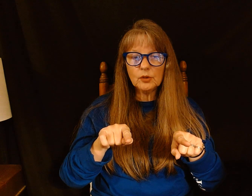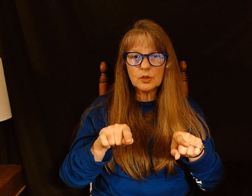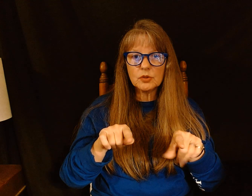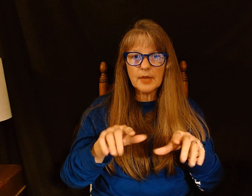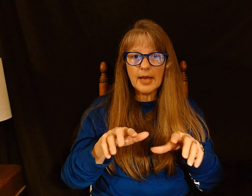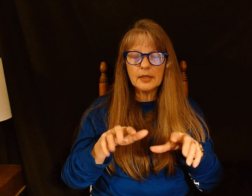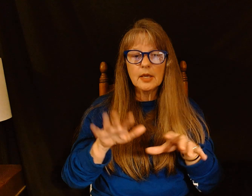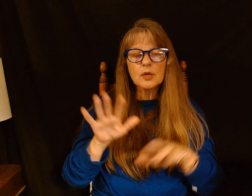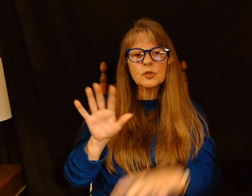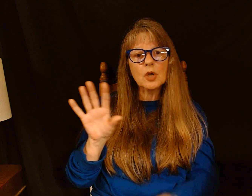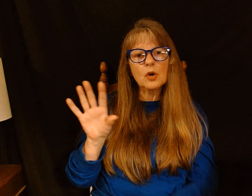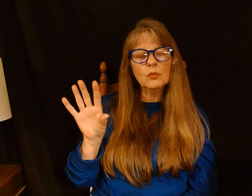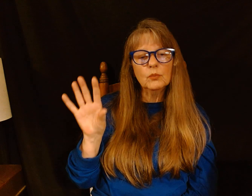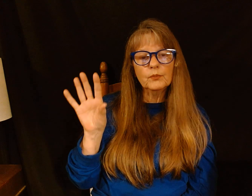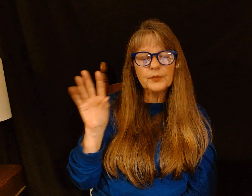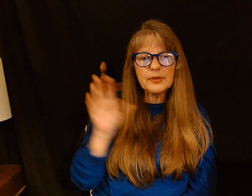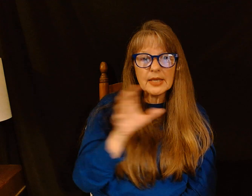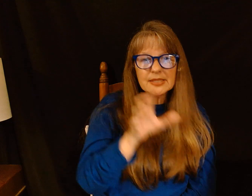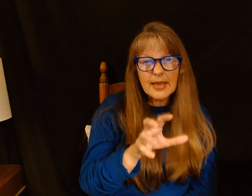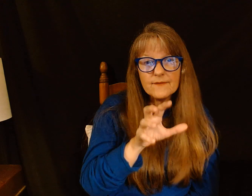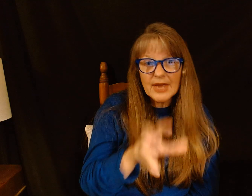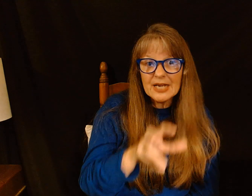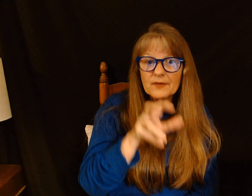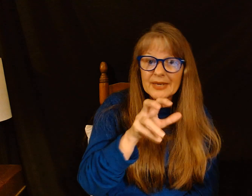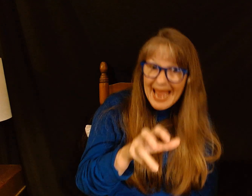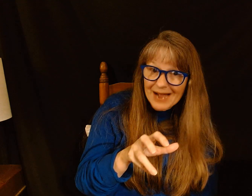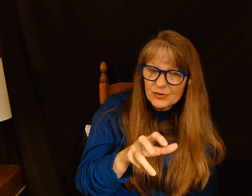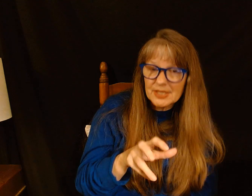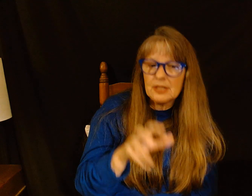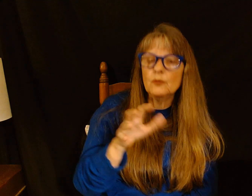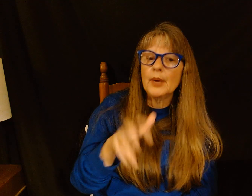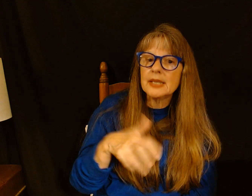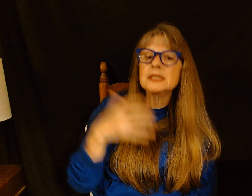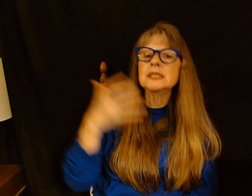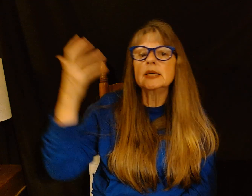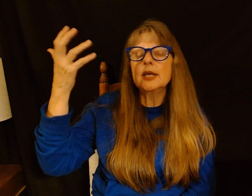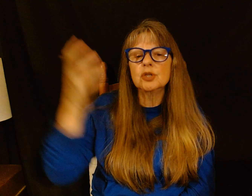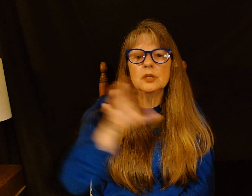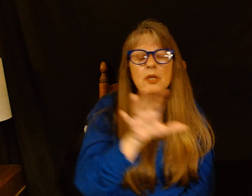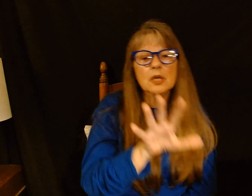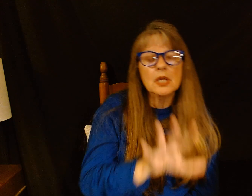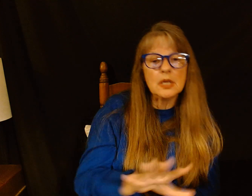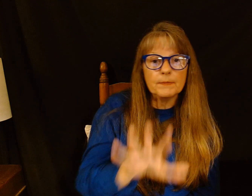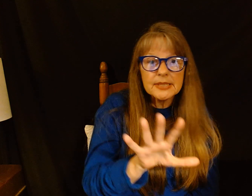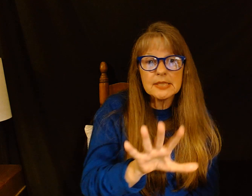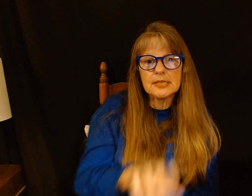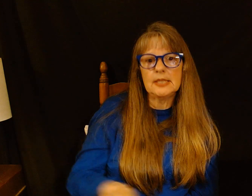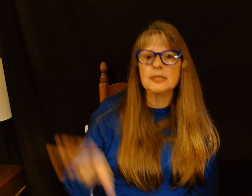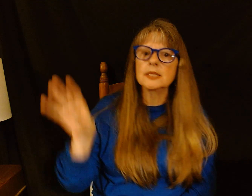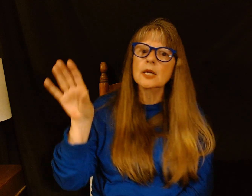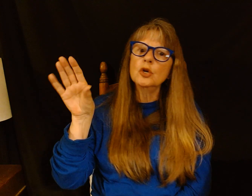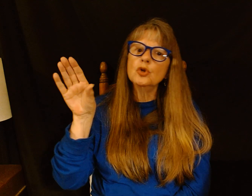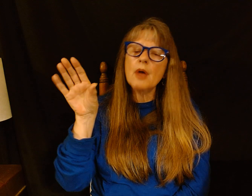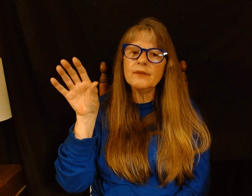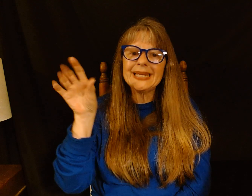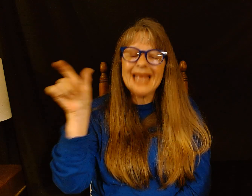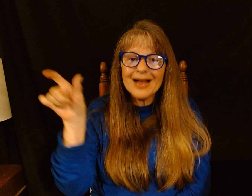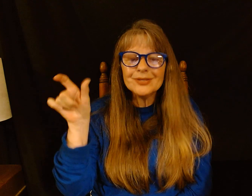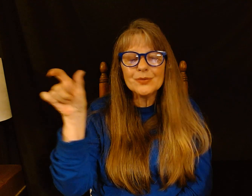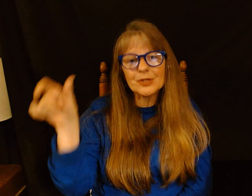do that. So in that same vein of accounting, reconciliation in a business sense, you have an accounting with